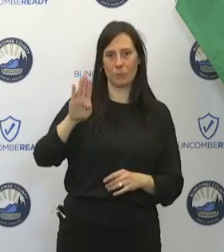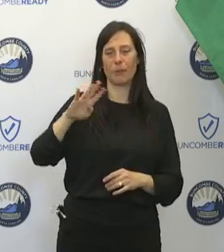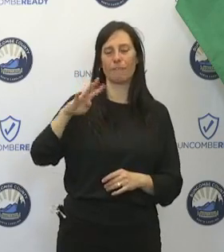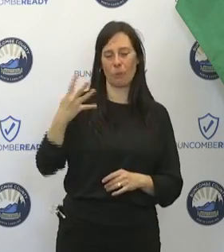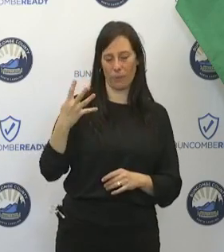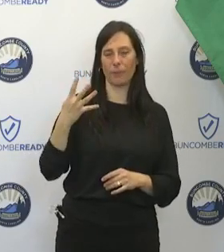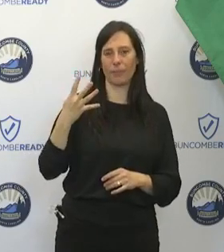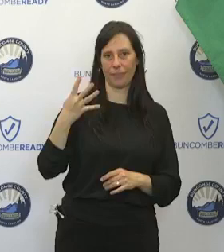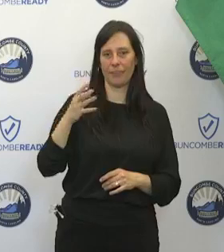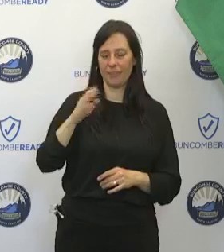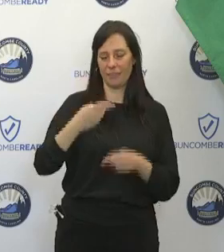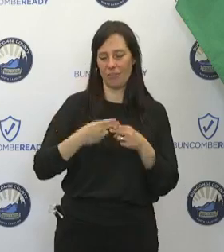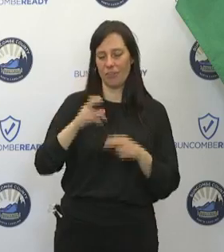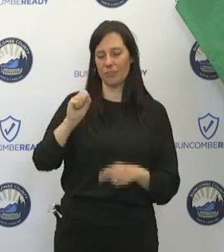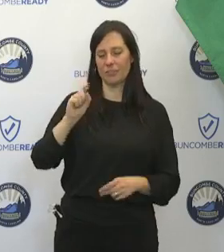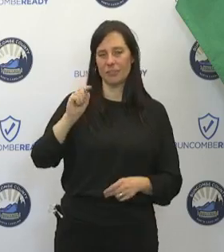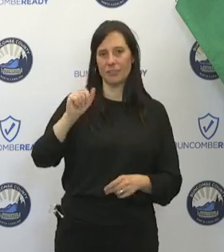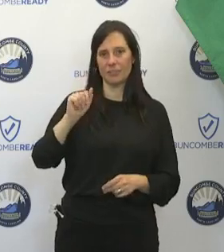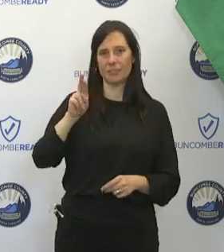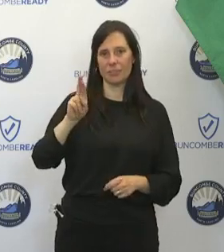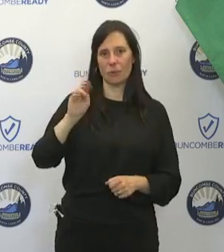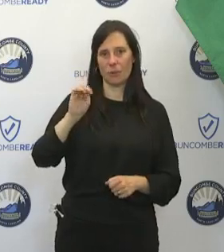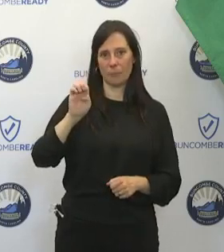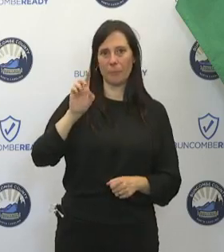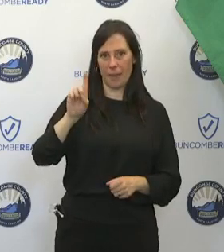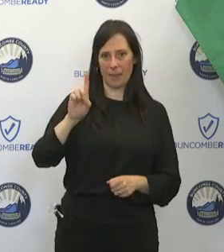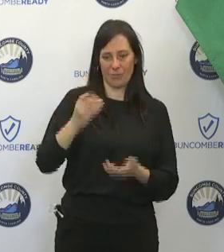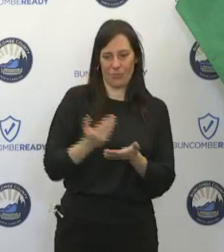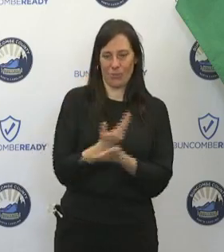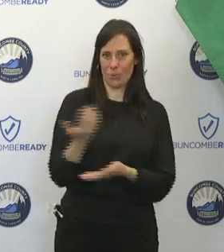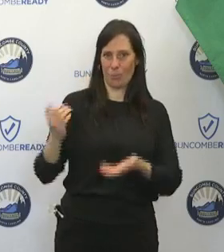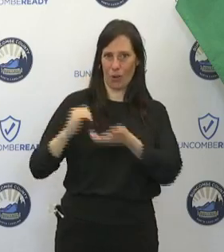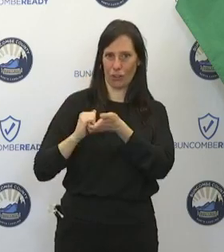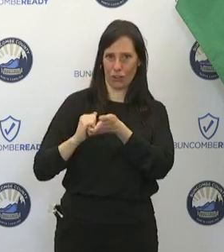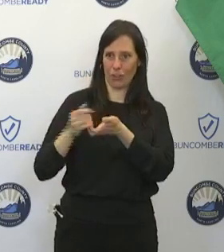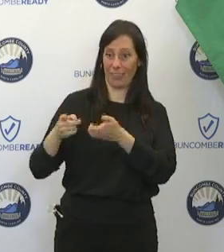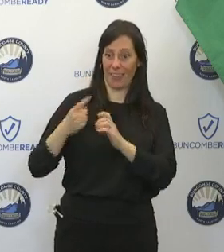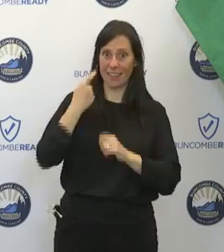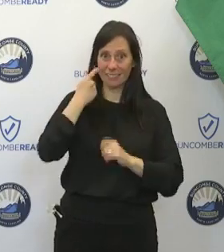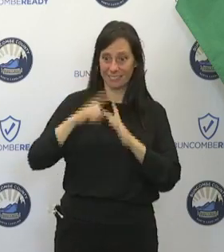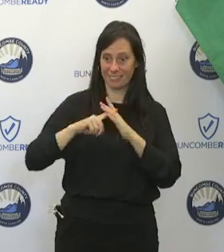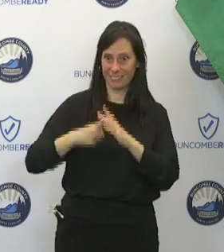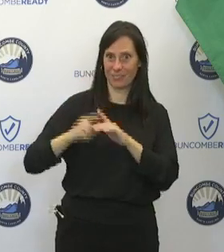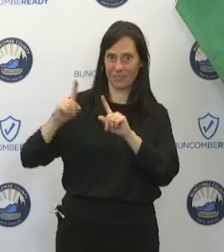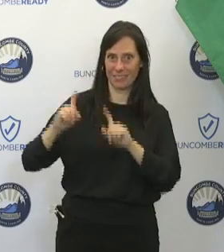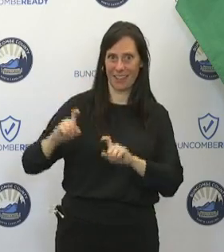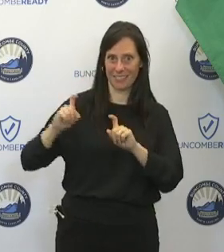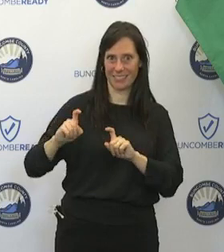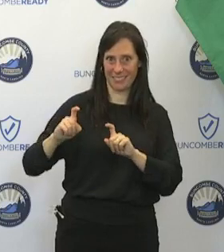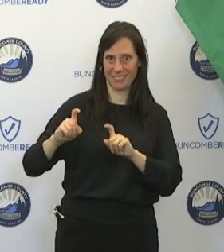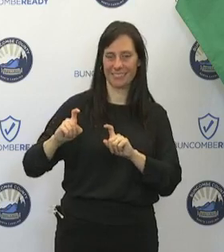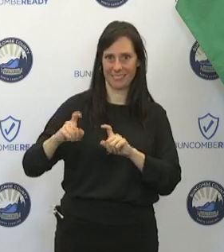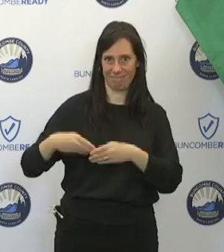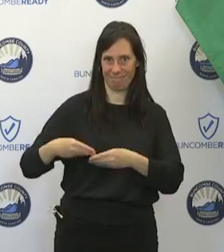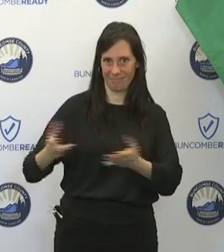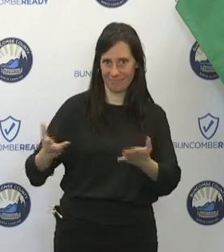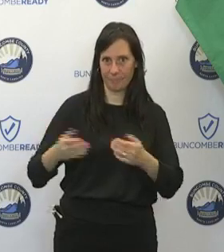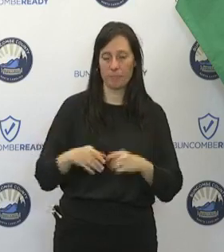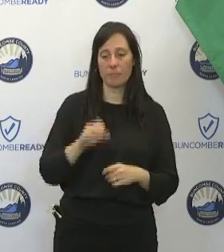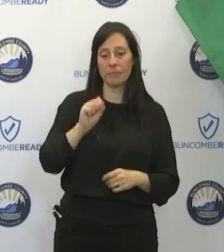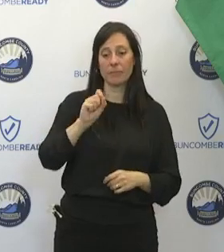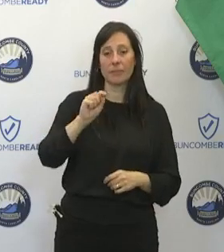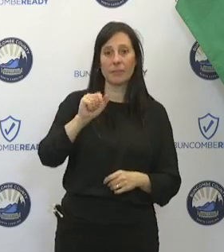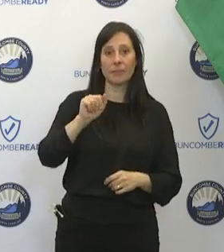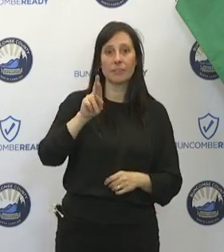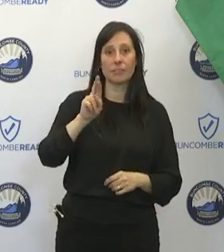testing partner of the North Carolina Department of Health and Human Services, began testing in our community. StarMed has set